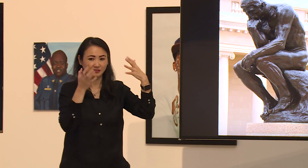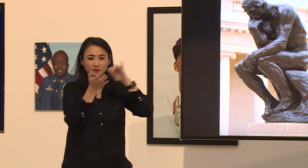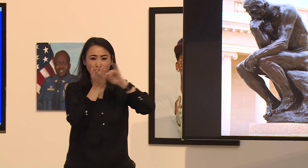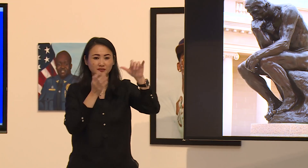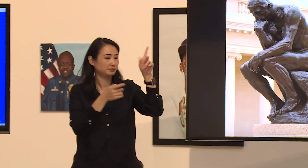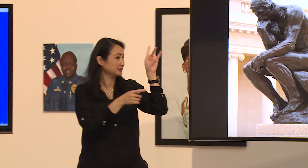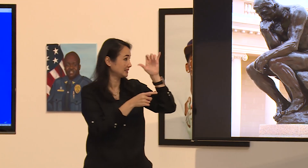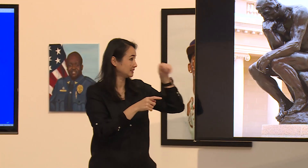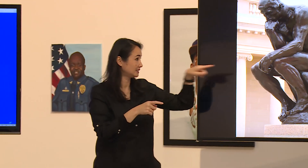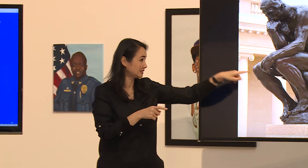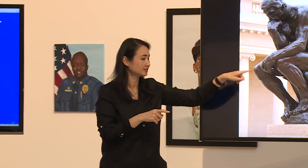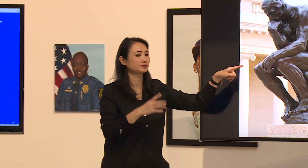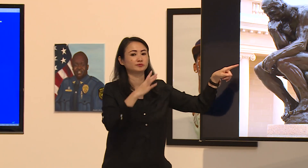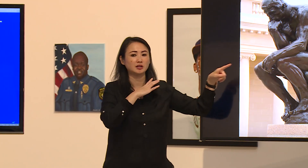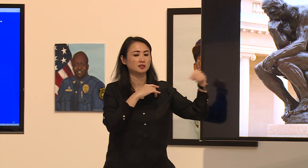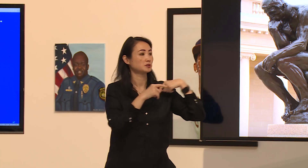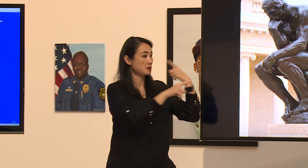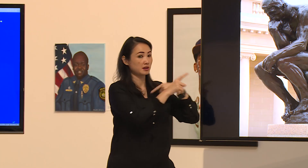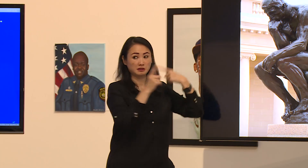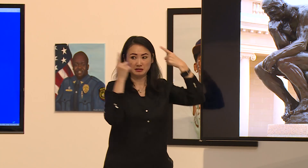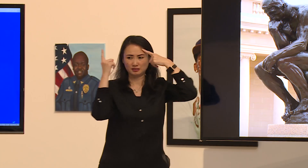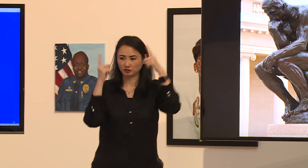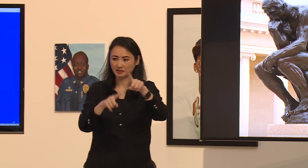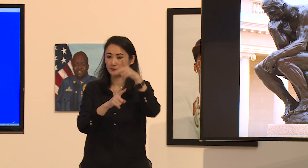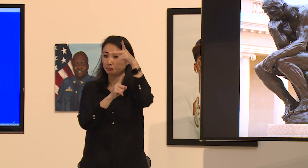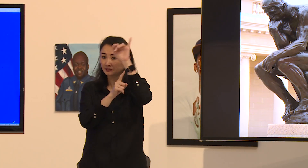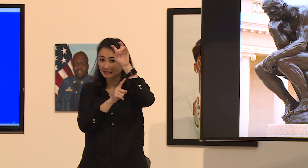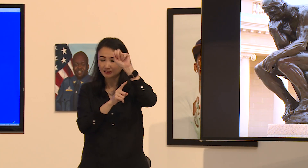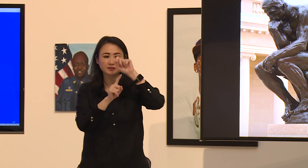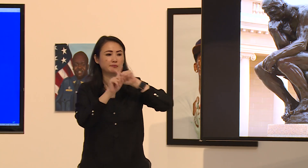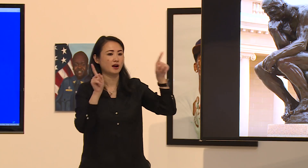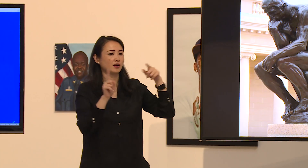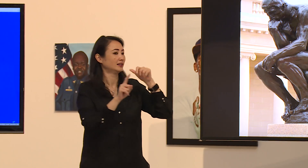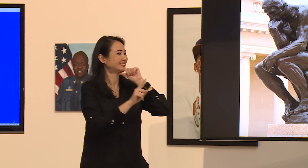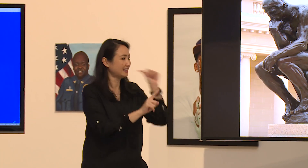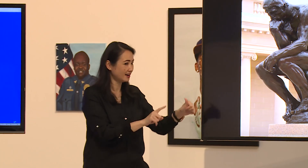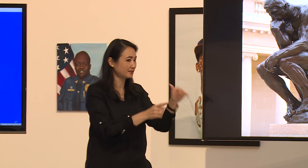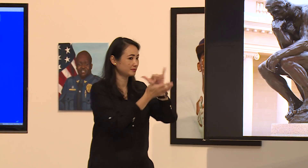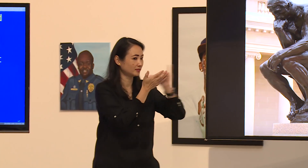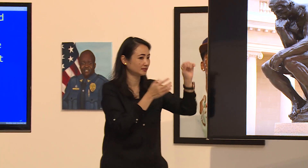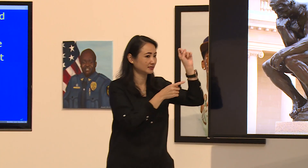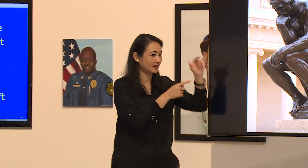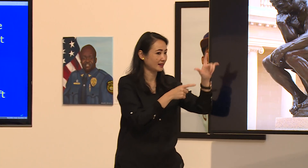the place, restaurants left and right. So we agreed, okay, let's take it with pizza.